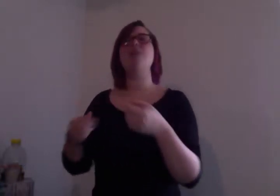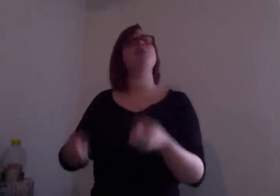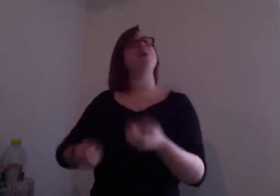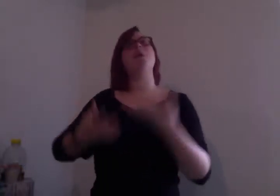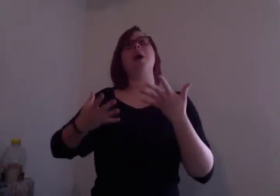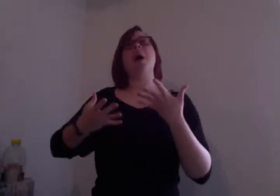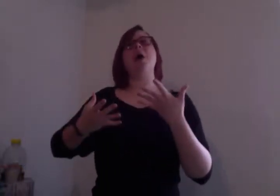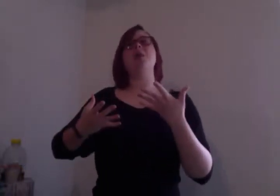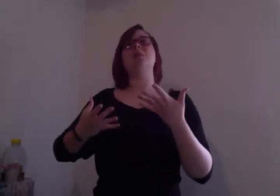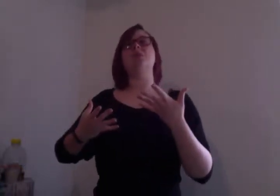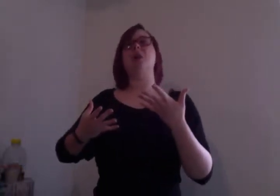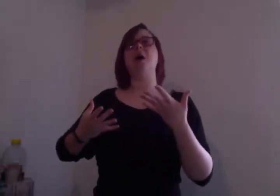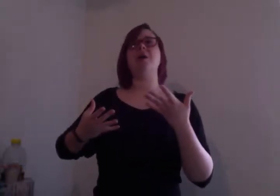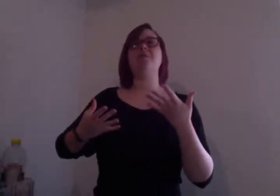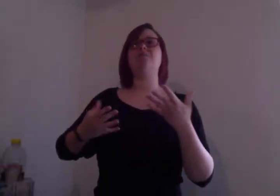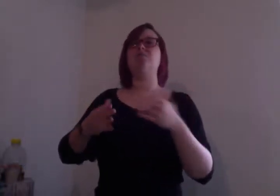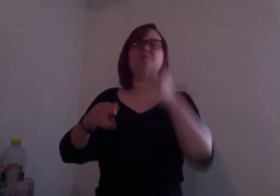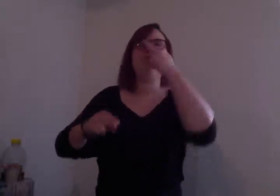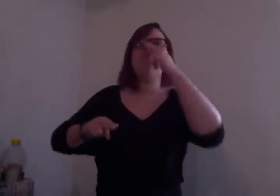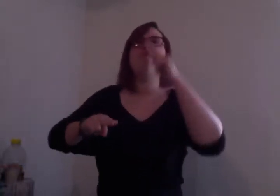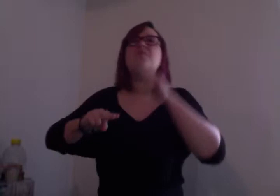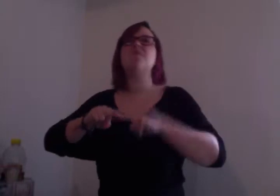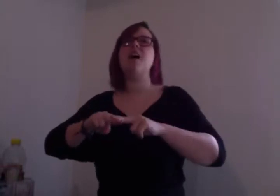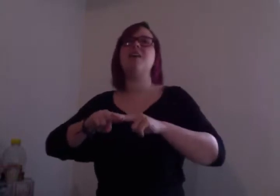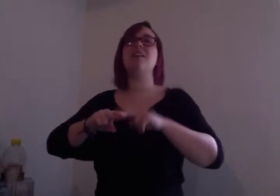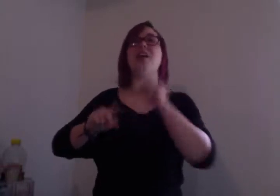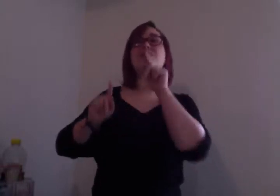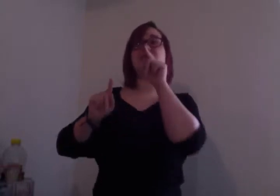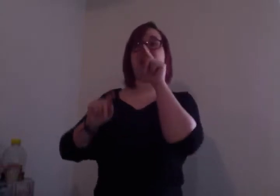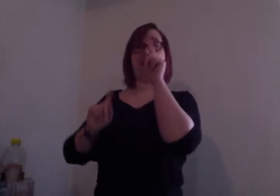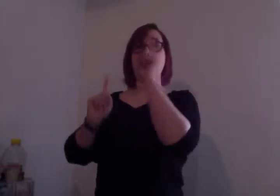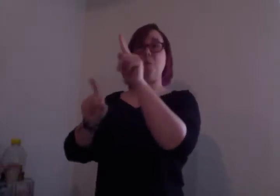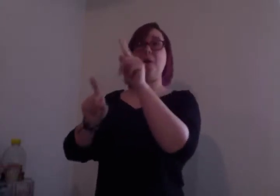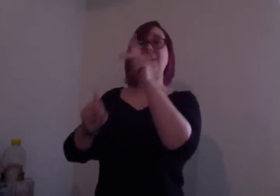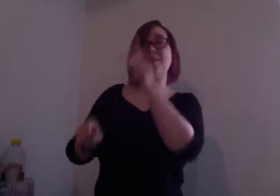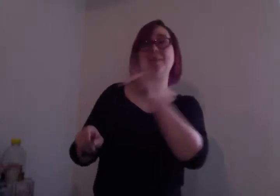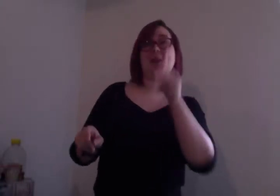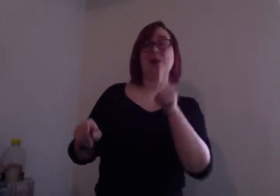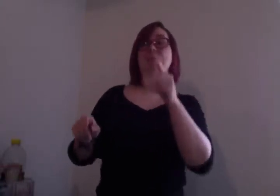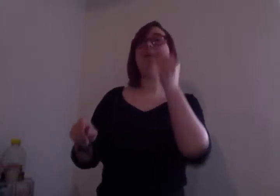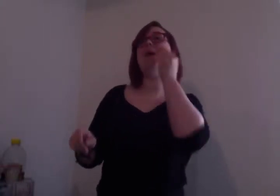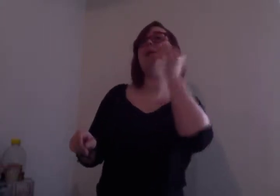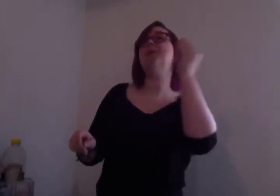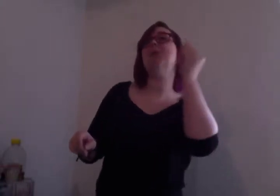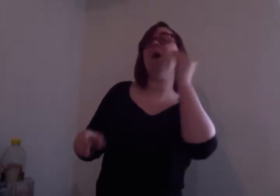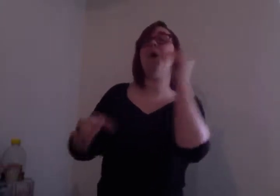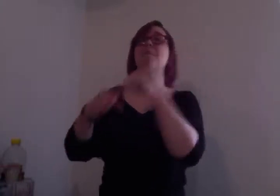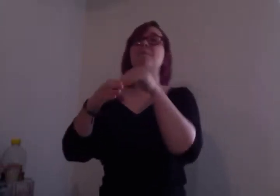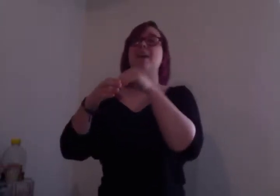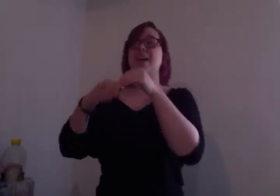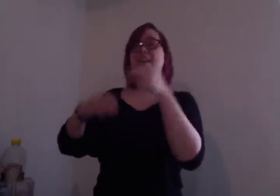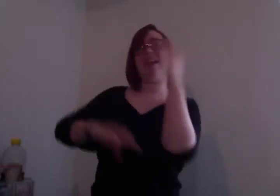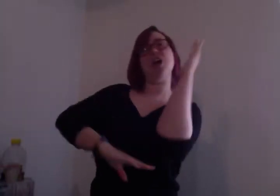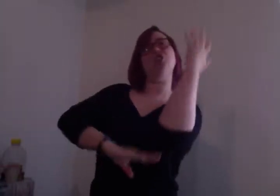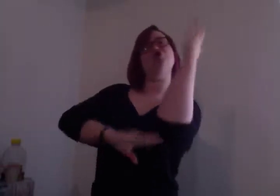the lost boys who shared Peter's home. And the boys were delighted that Wendy had come to tell bedtime stories to